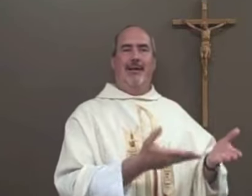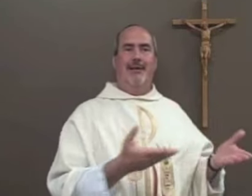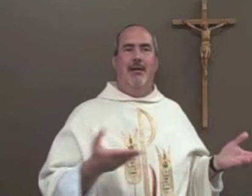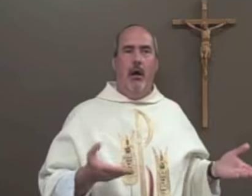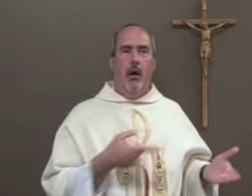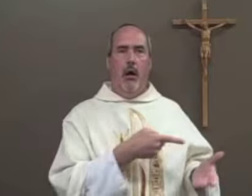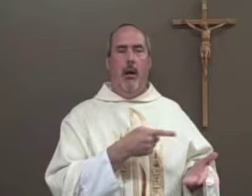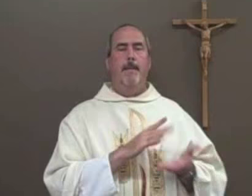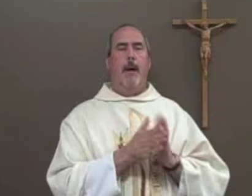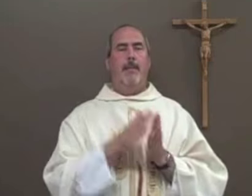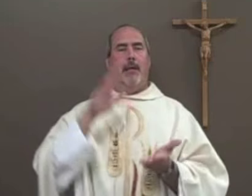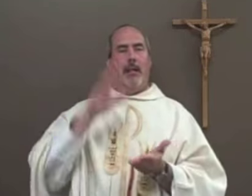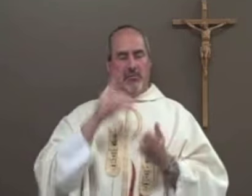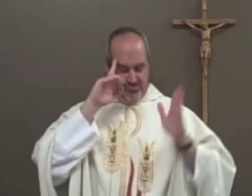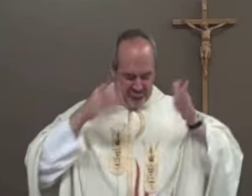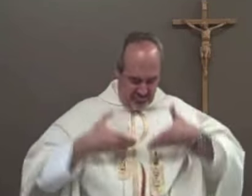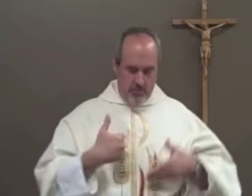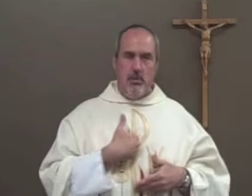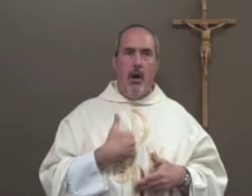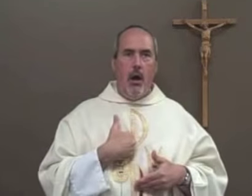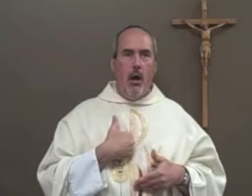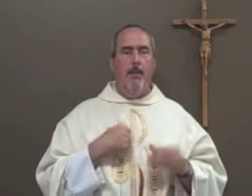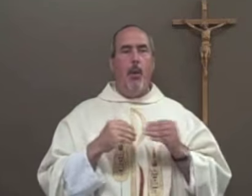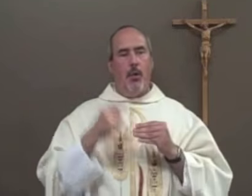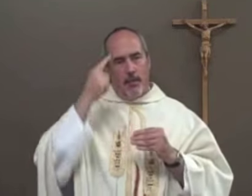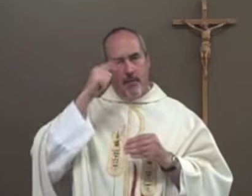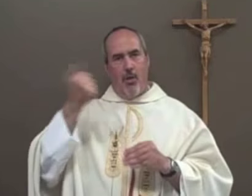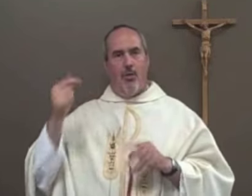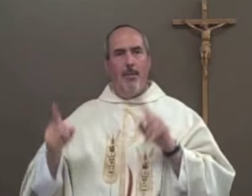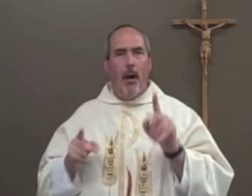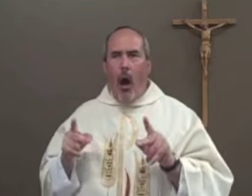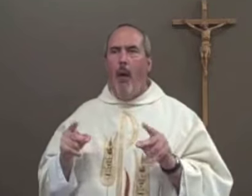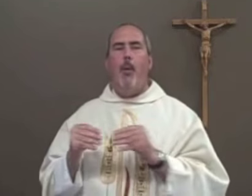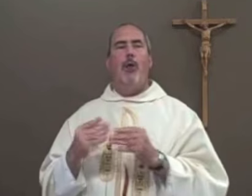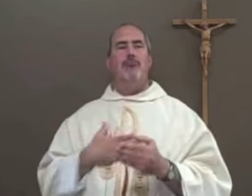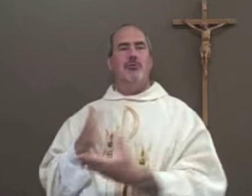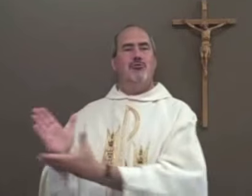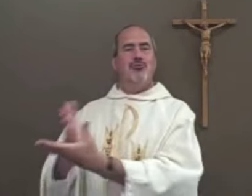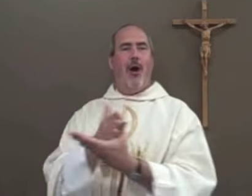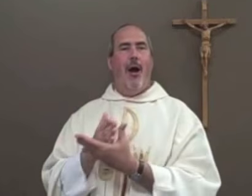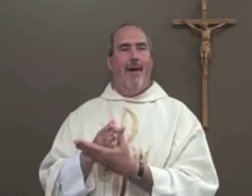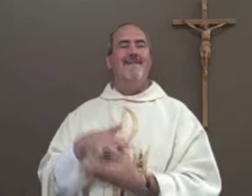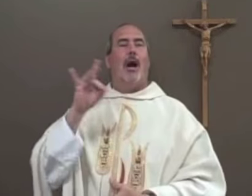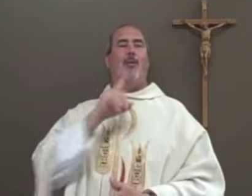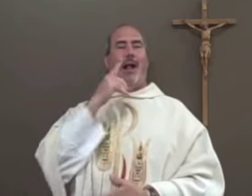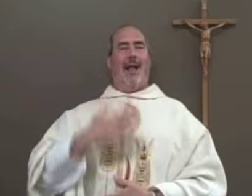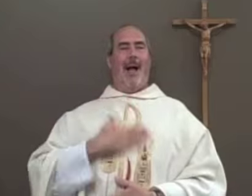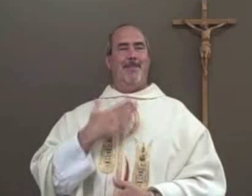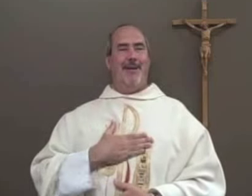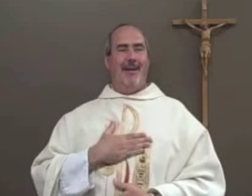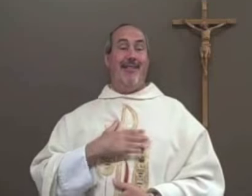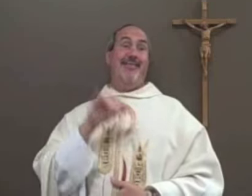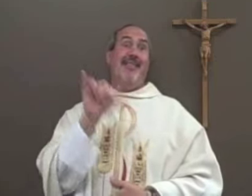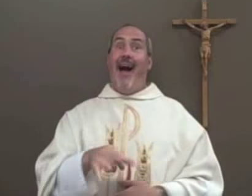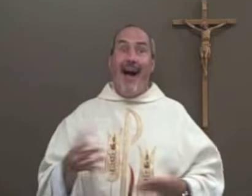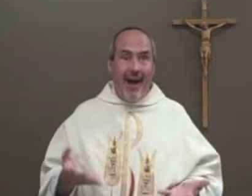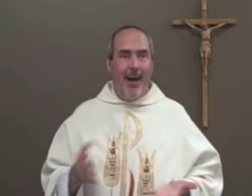them to let go or lose those things, to focus less on their self and more on other people, to find